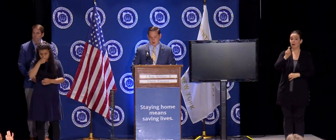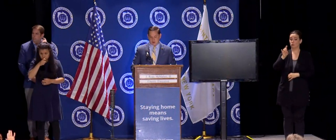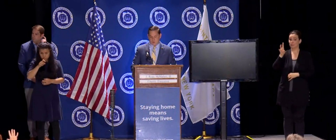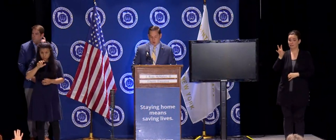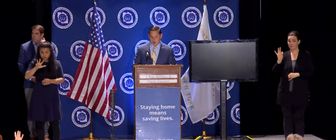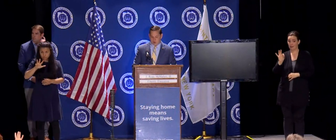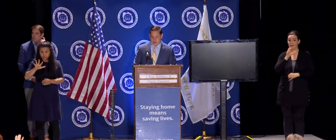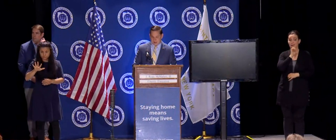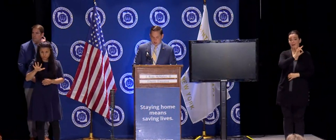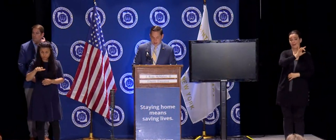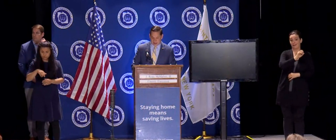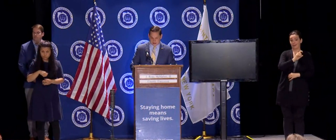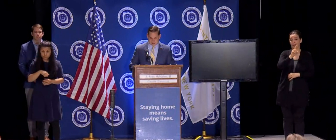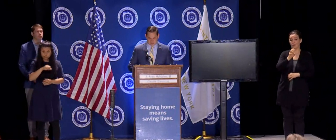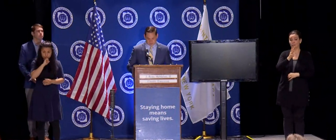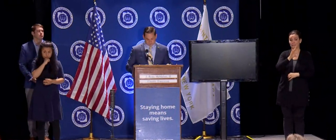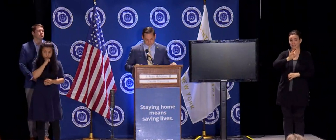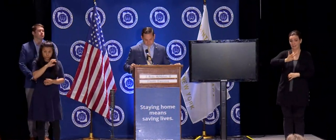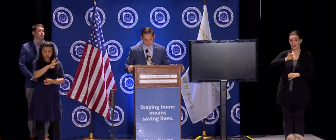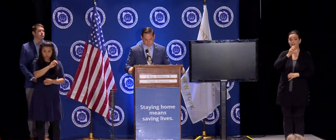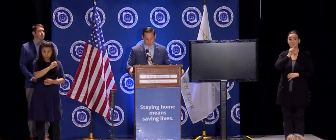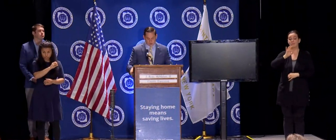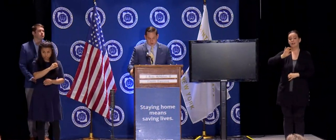80s, 100 in their 90s.